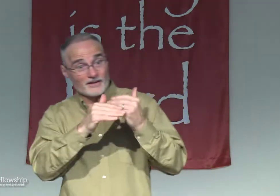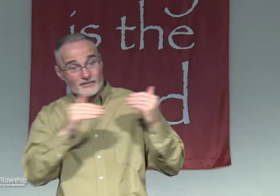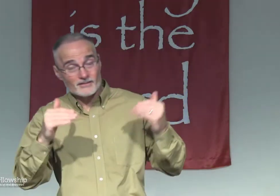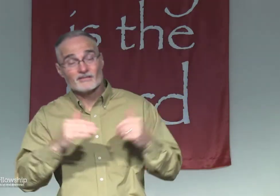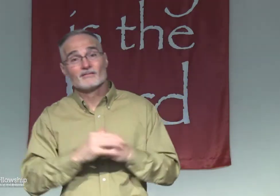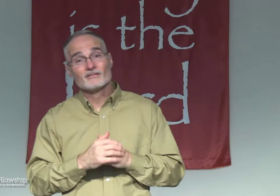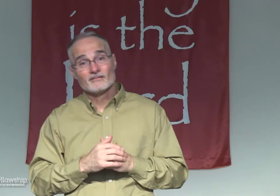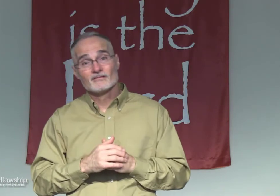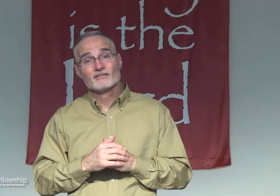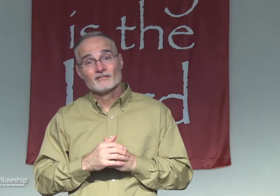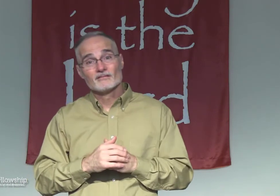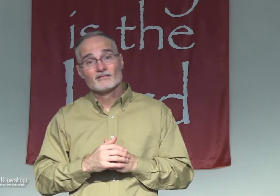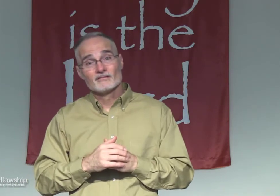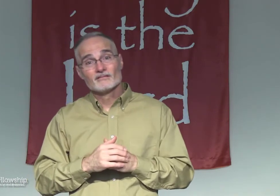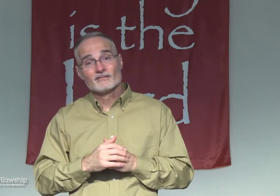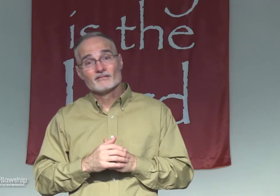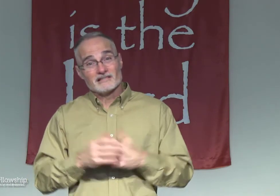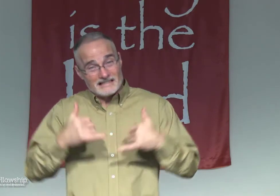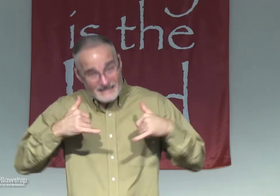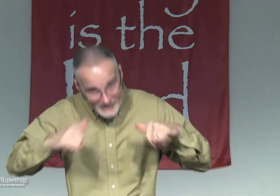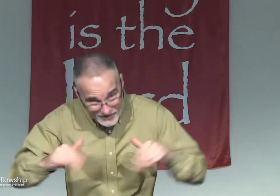And hope that maybe you've done enough to get into heaven?